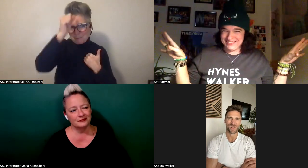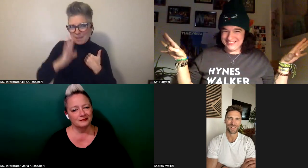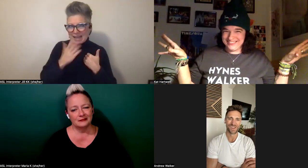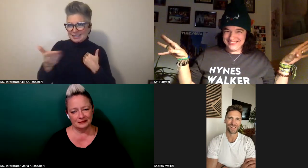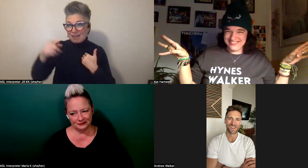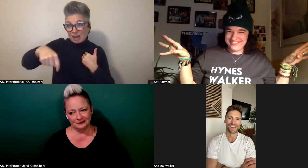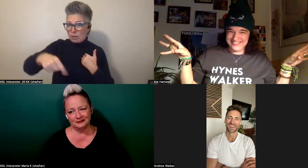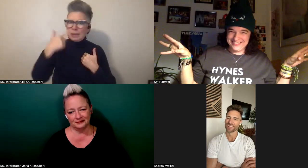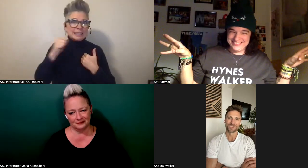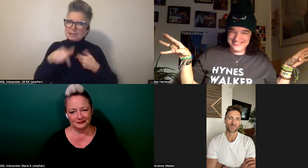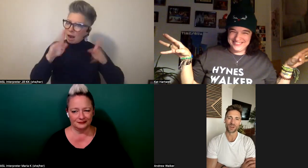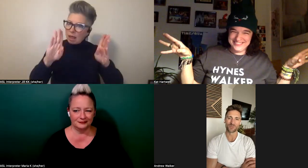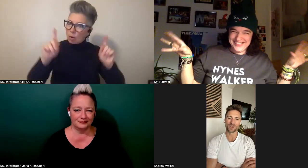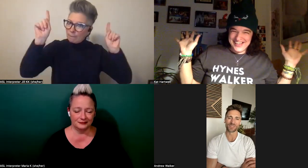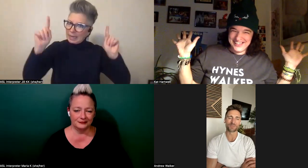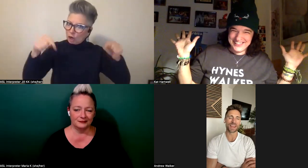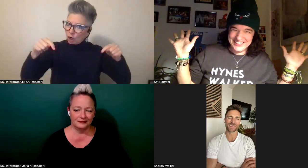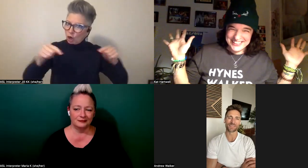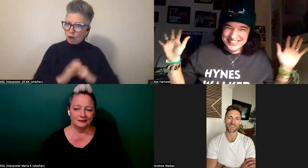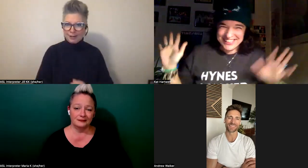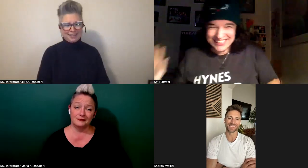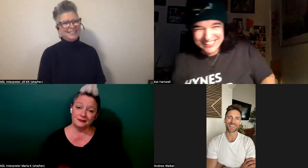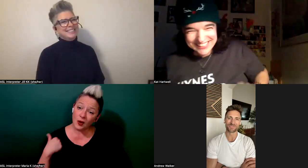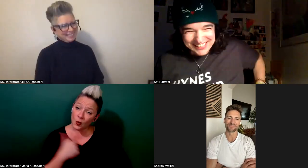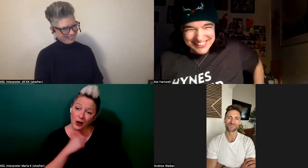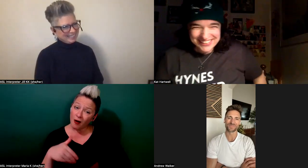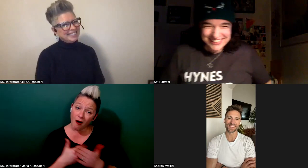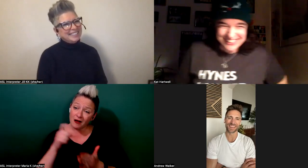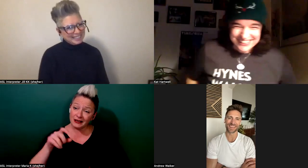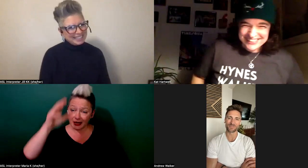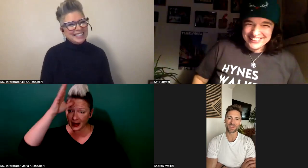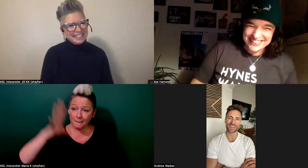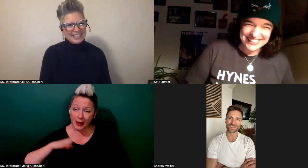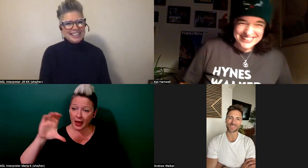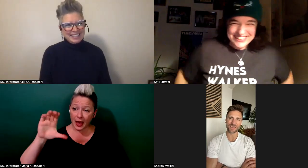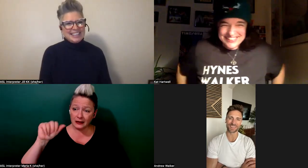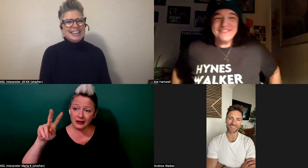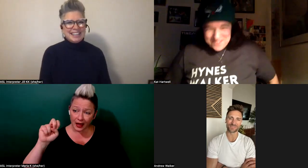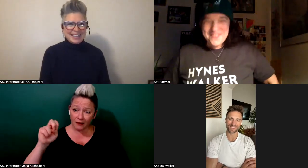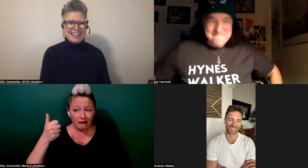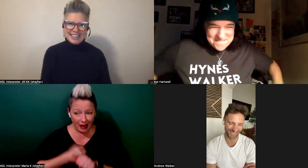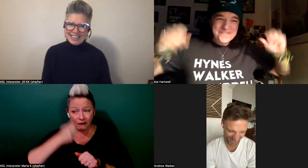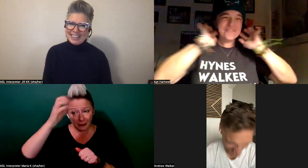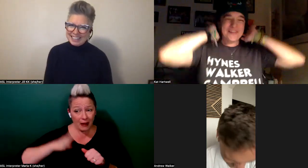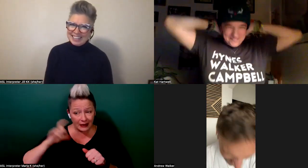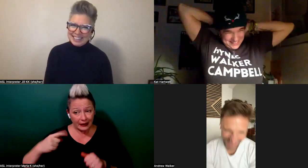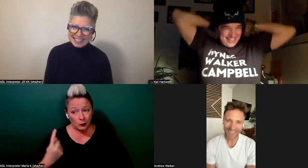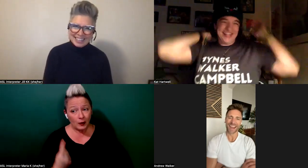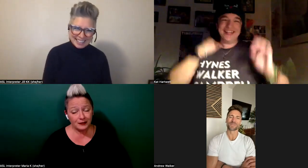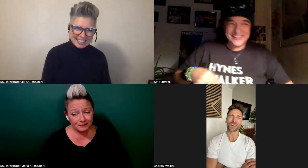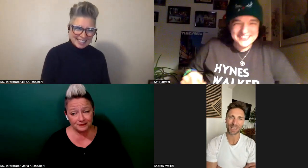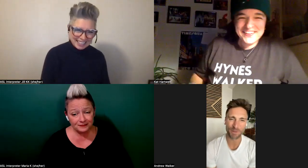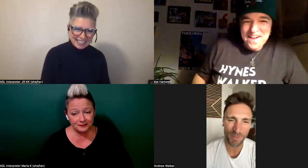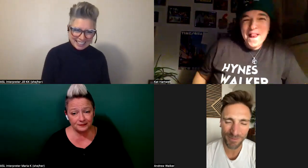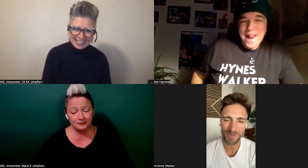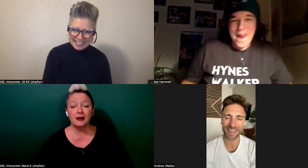here. We all need a man cave, eh? Yeah. Every man needs a man cave. I've